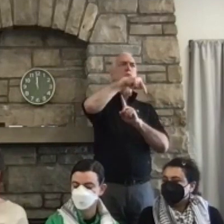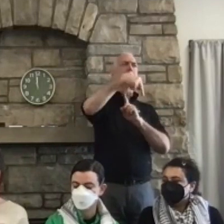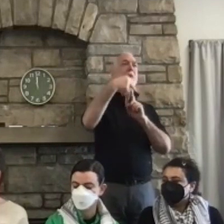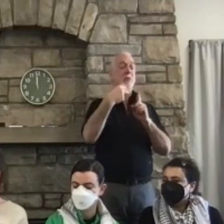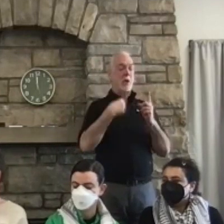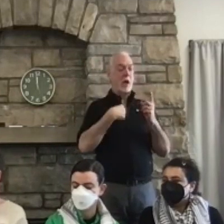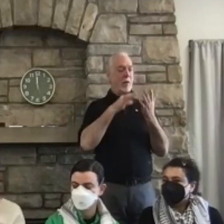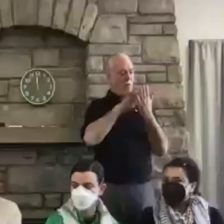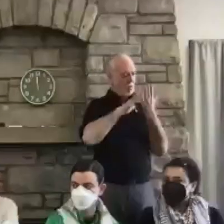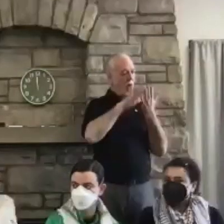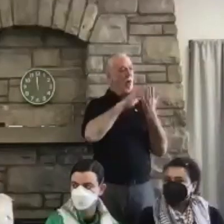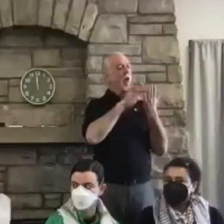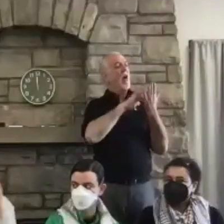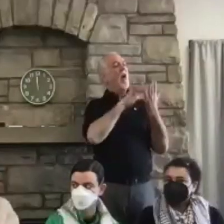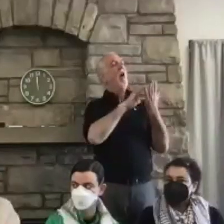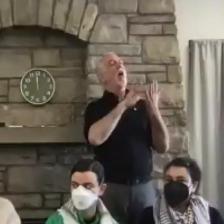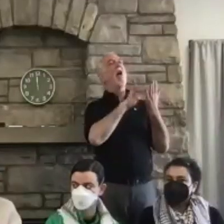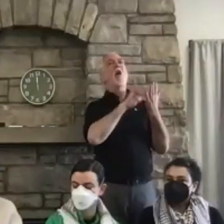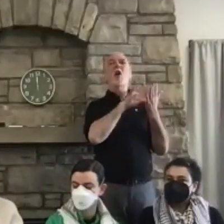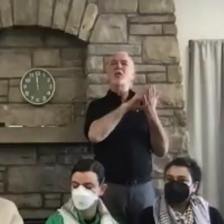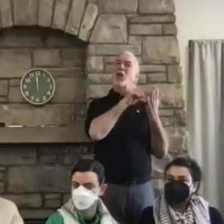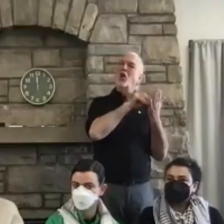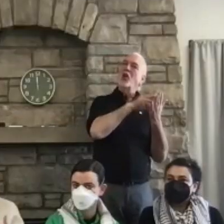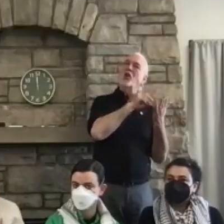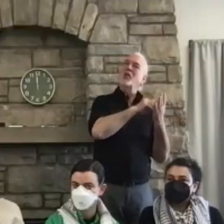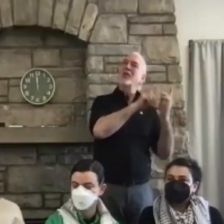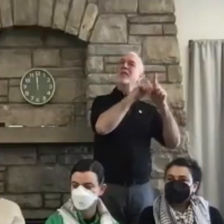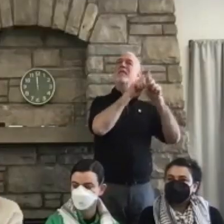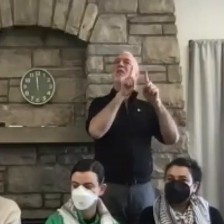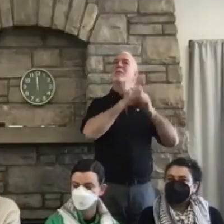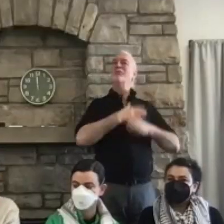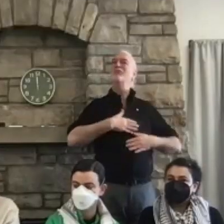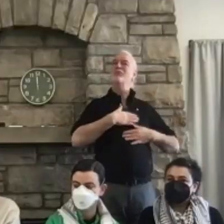oddly pulls me out of it, is like learning about.